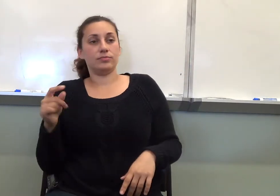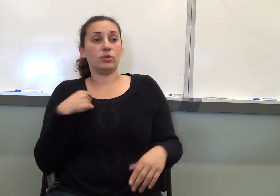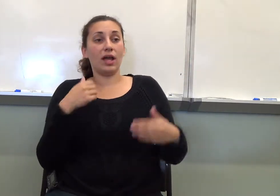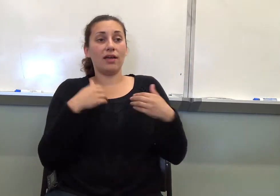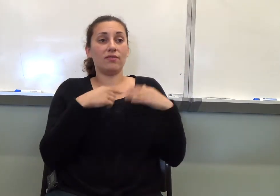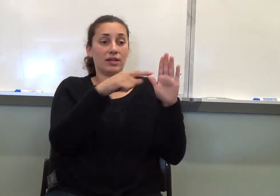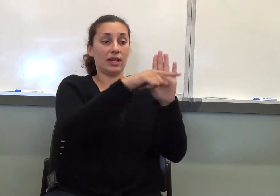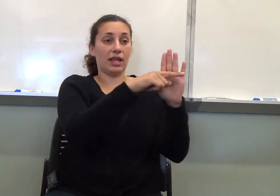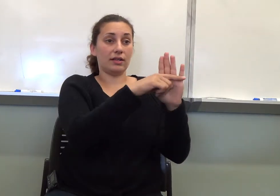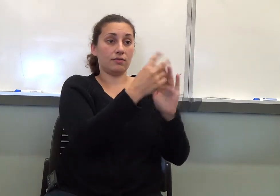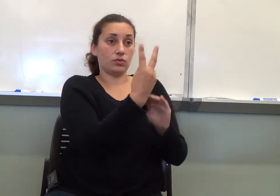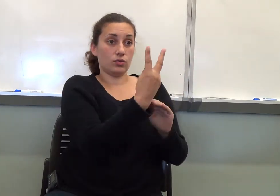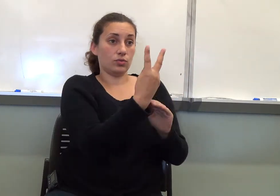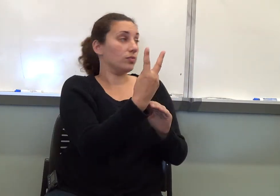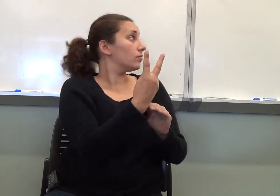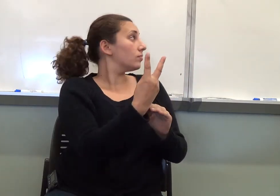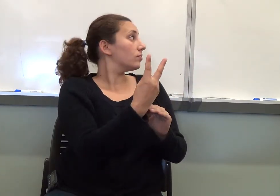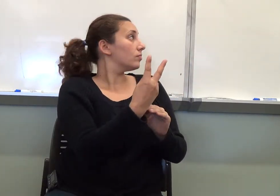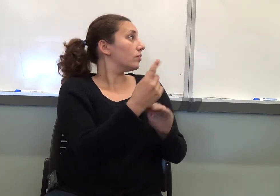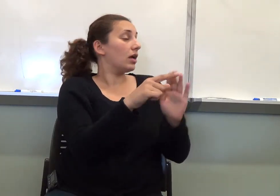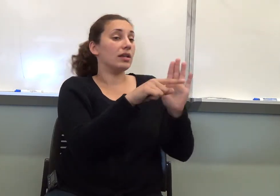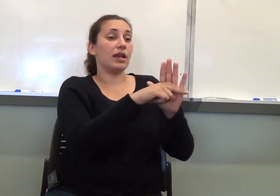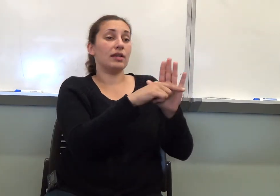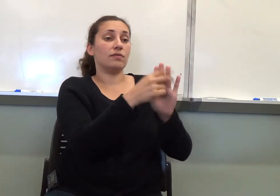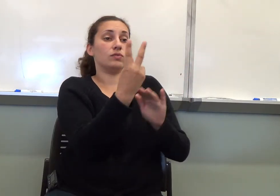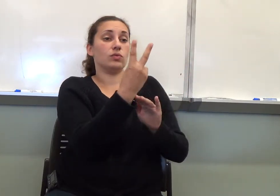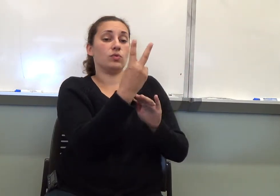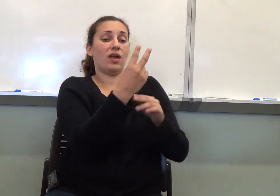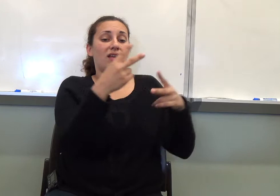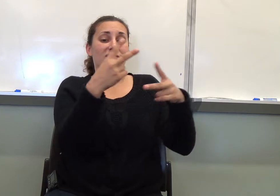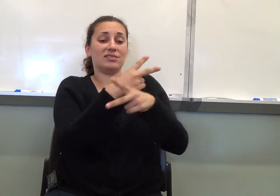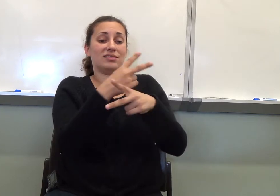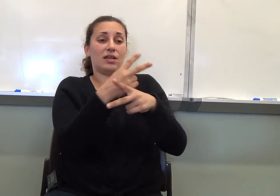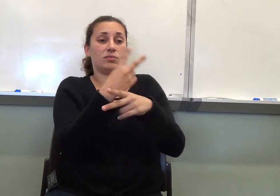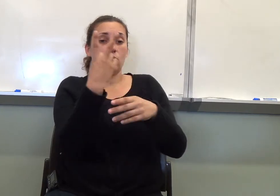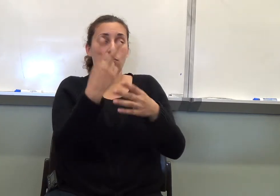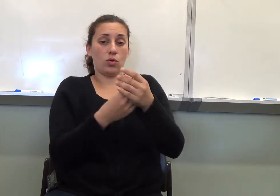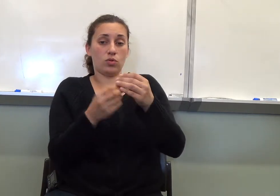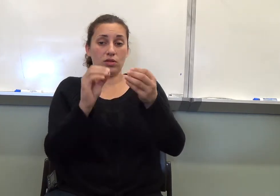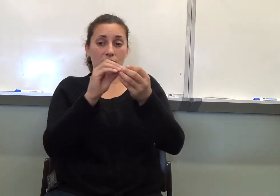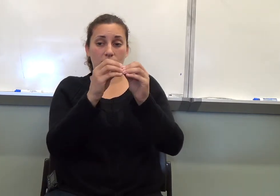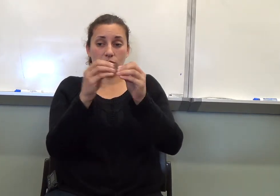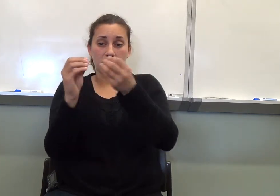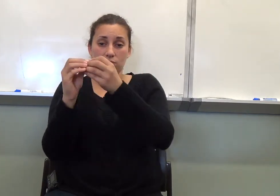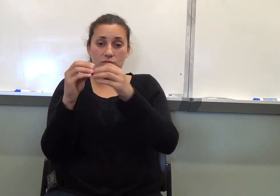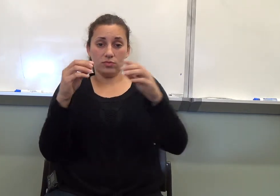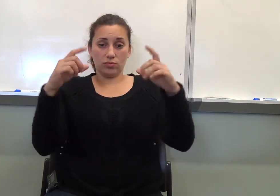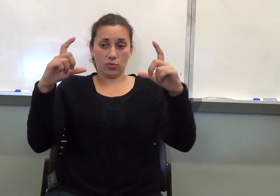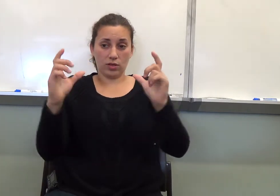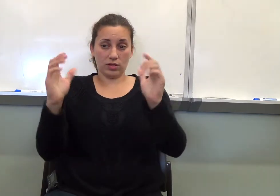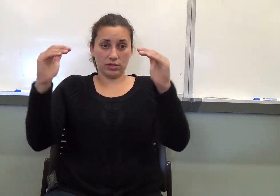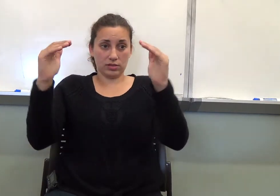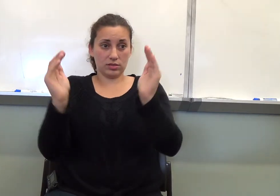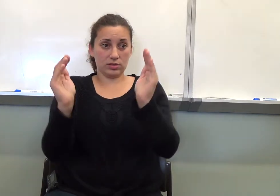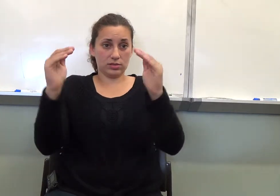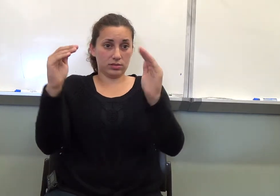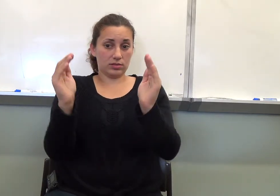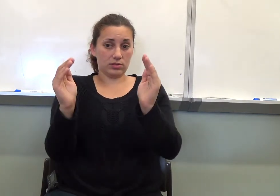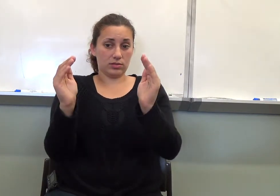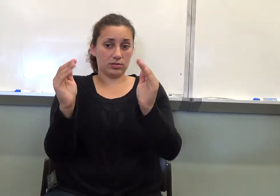out here. It wants to come in and multiply both of these things. That's why there's parentheses around it. I am, in this case, going to bring